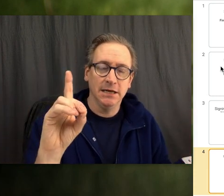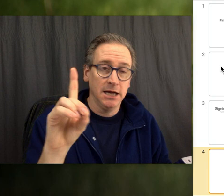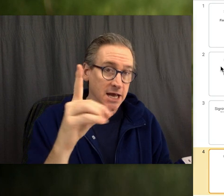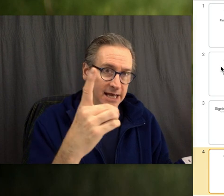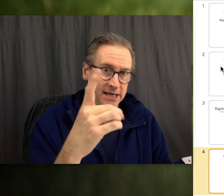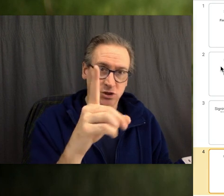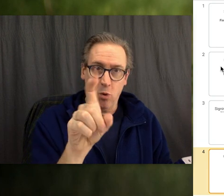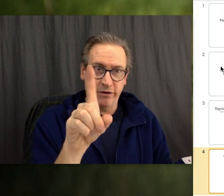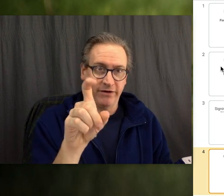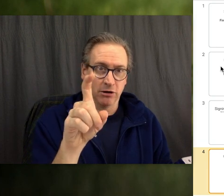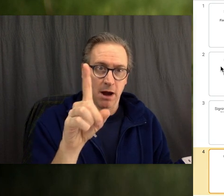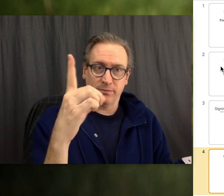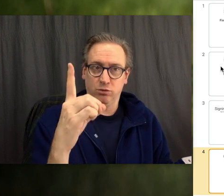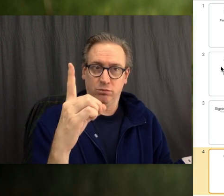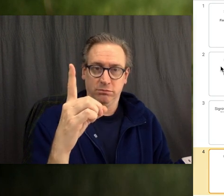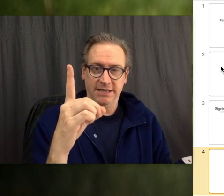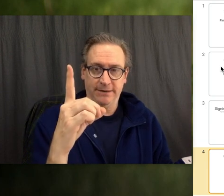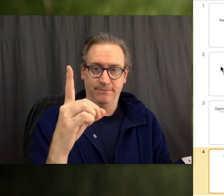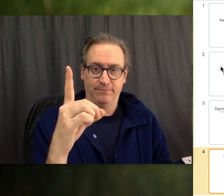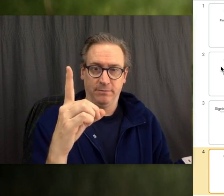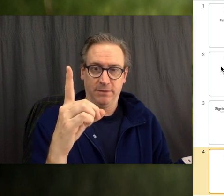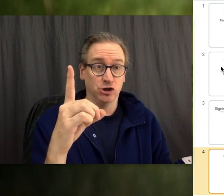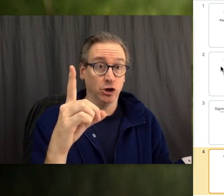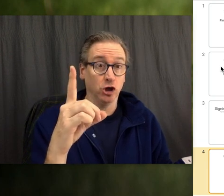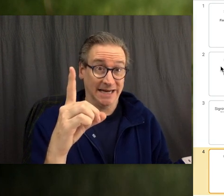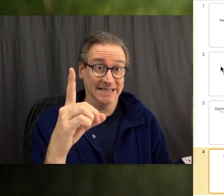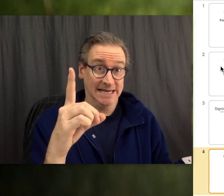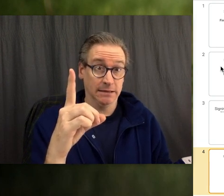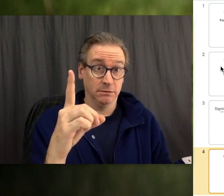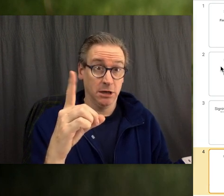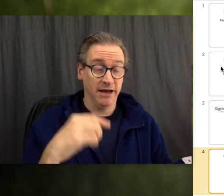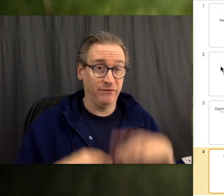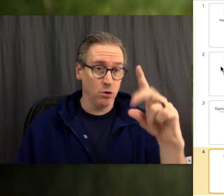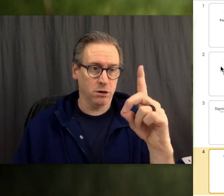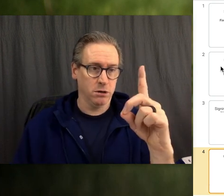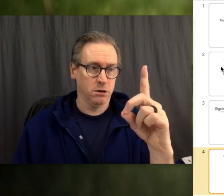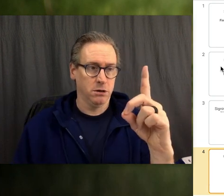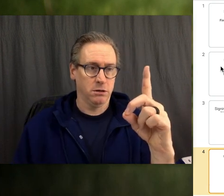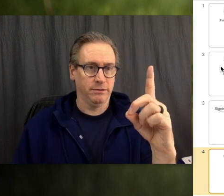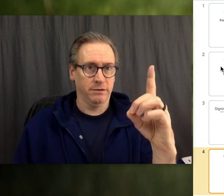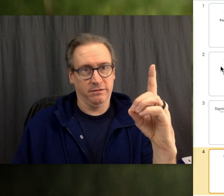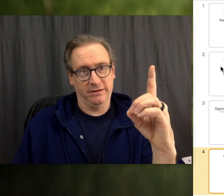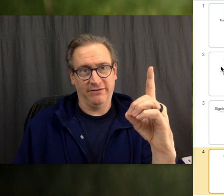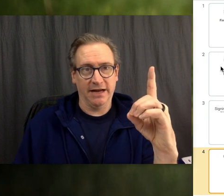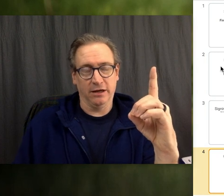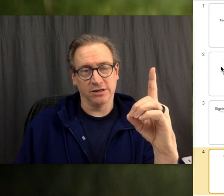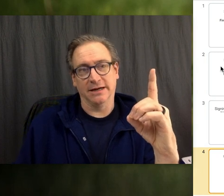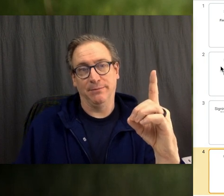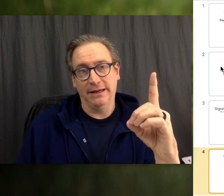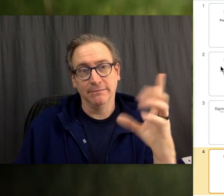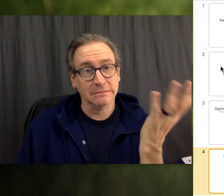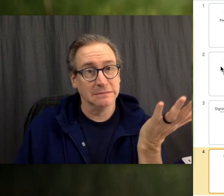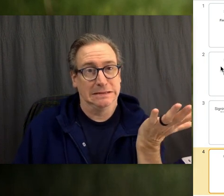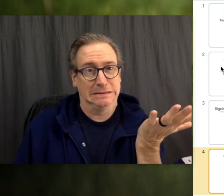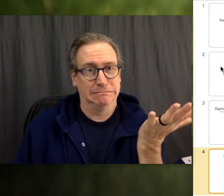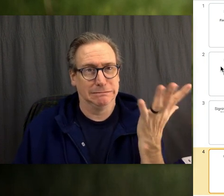D is one finger up. D. It should look like a D. If you're left-handed, it looks like a